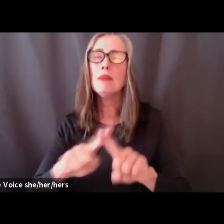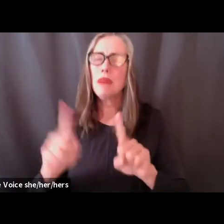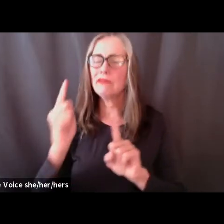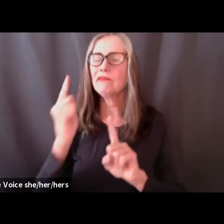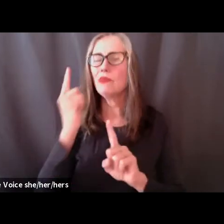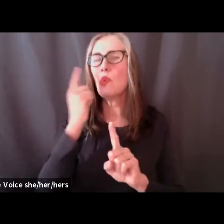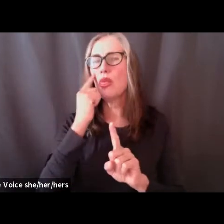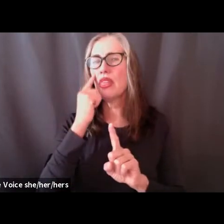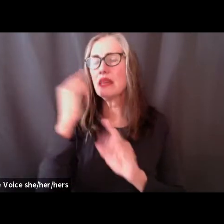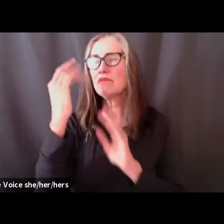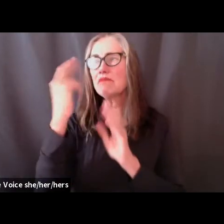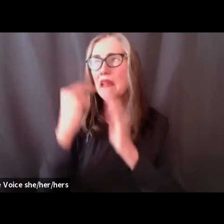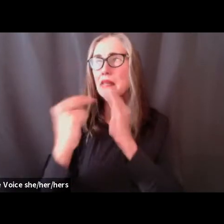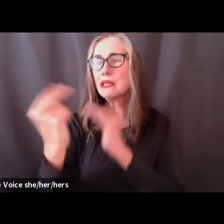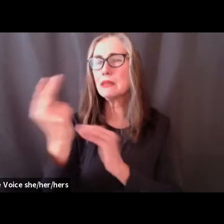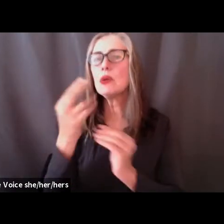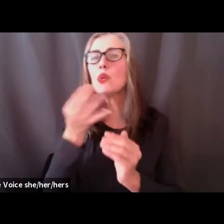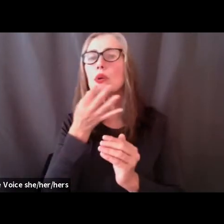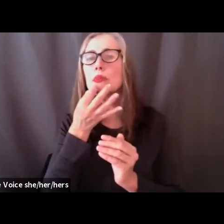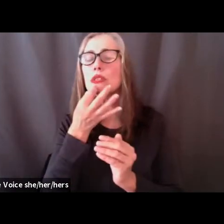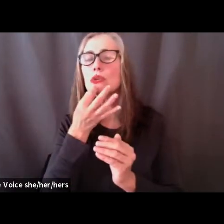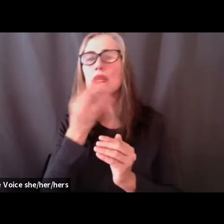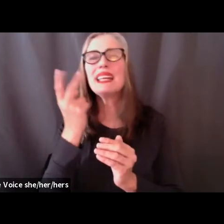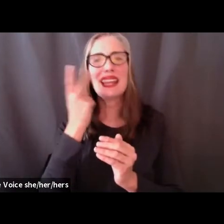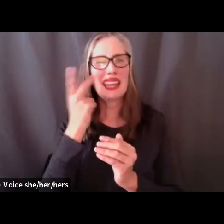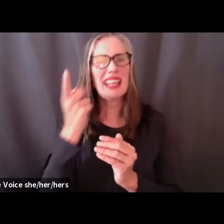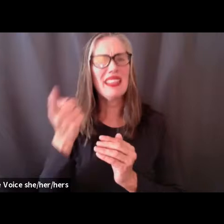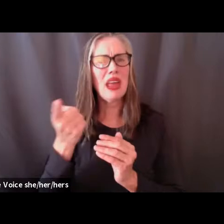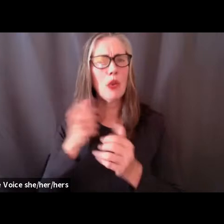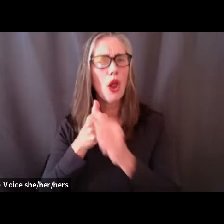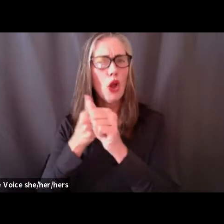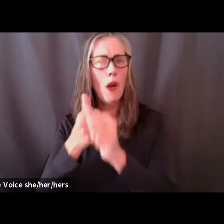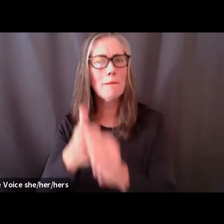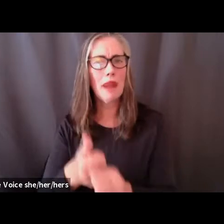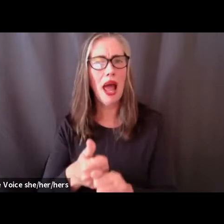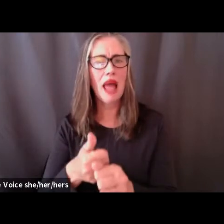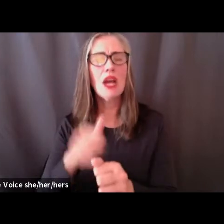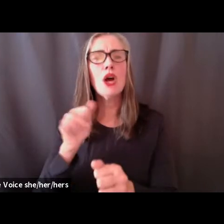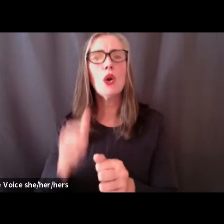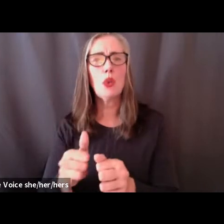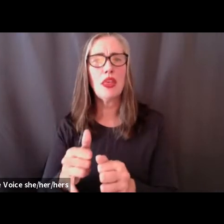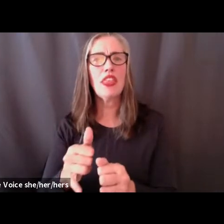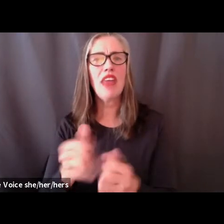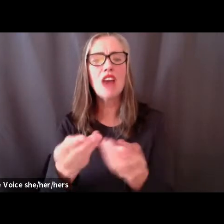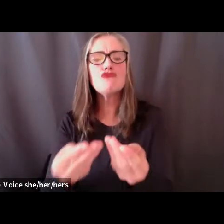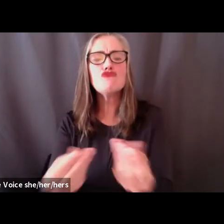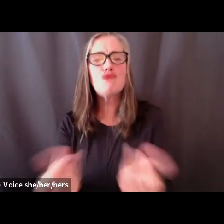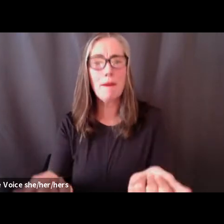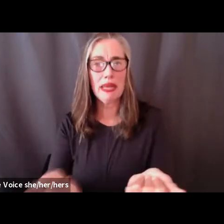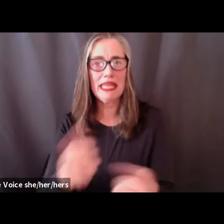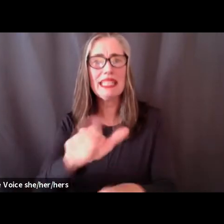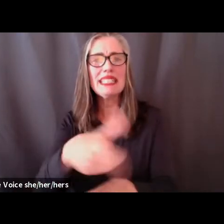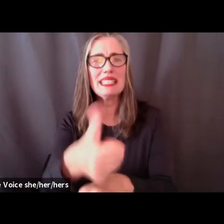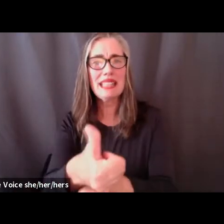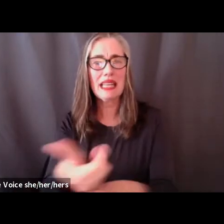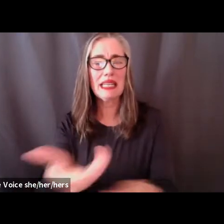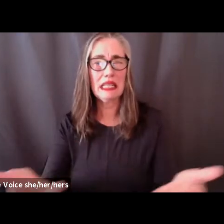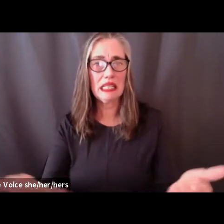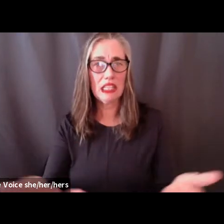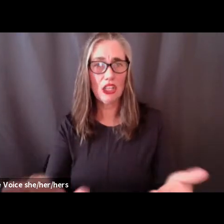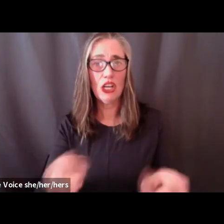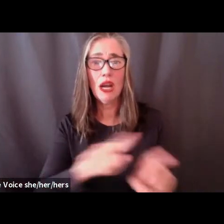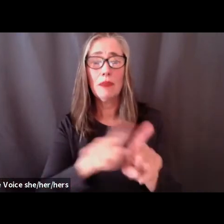soon. So it looks like they're on their way to comply with the remedies set forth here in this report. Also, the subcommittee